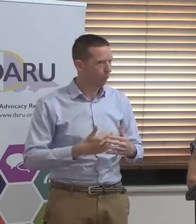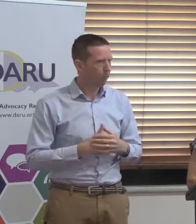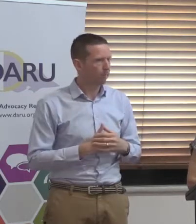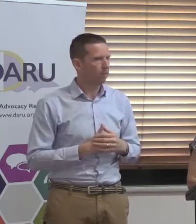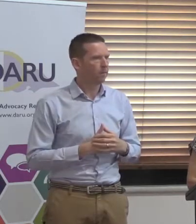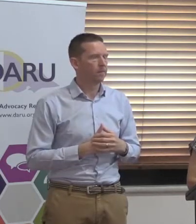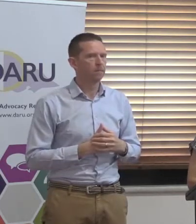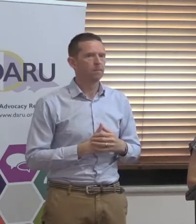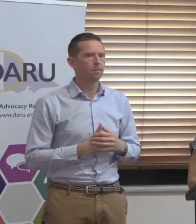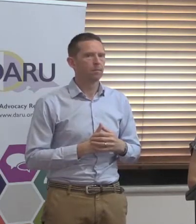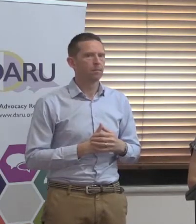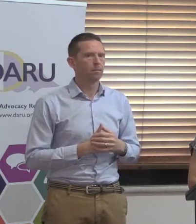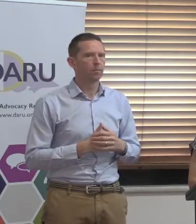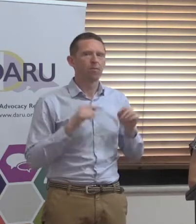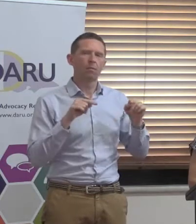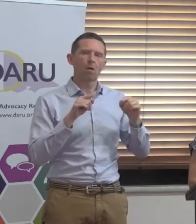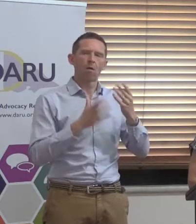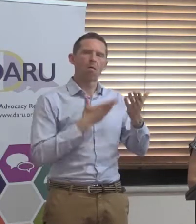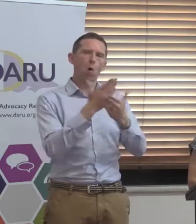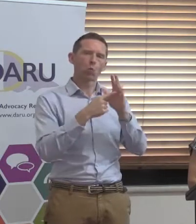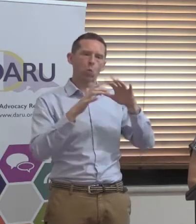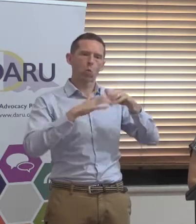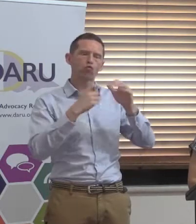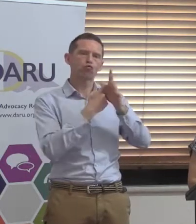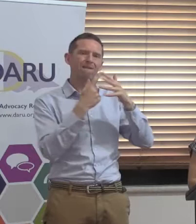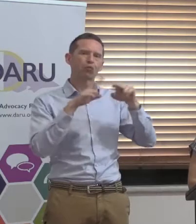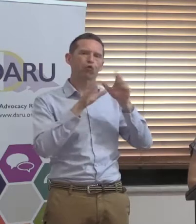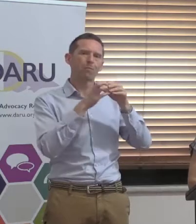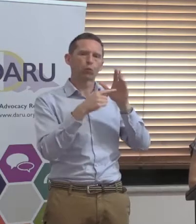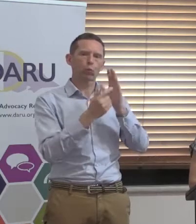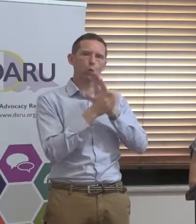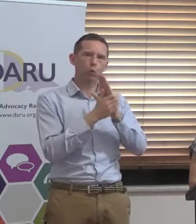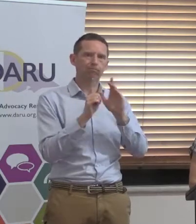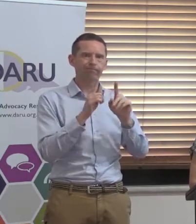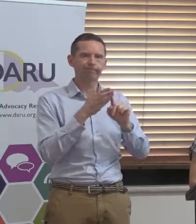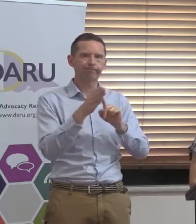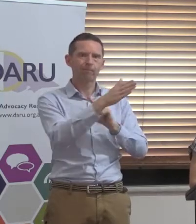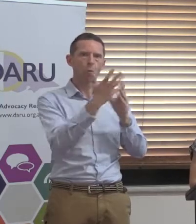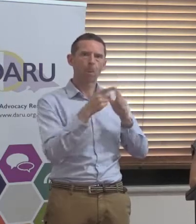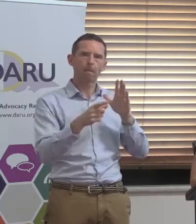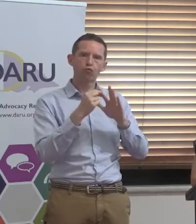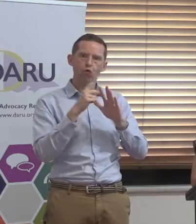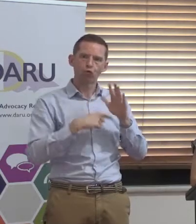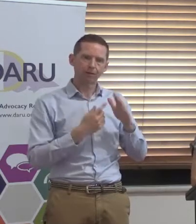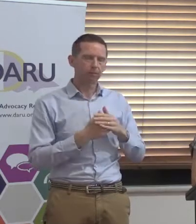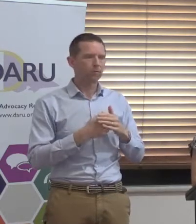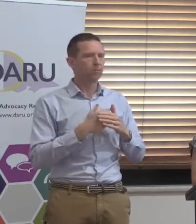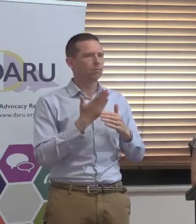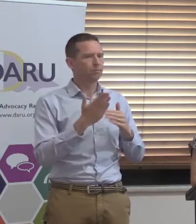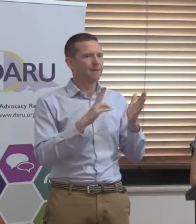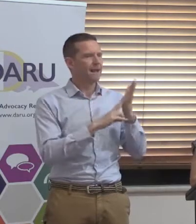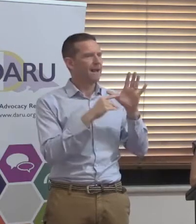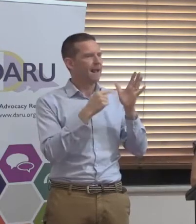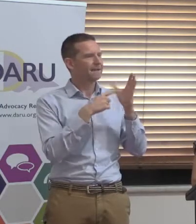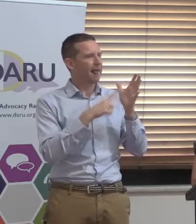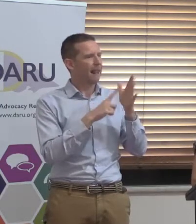and essentially it was establishing a reference group to guide the direction of the project, and as I think Natalie already went through,